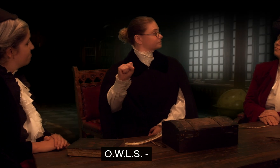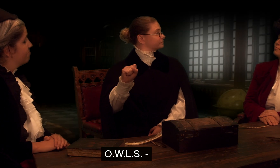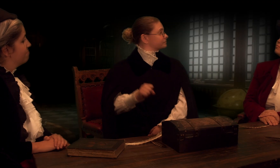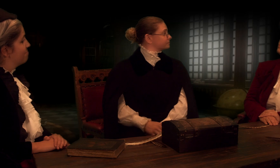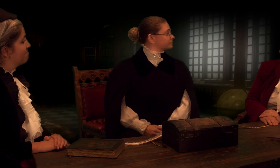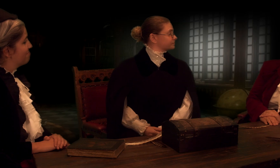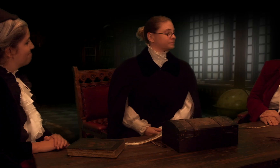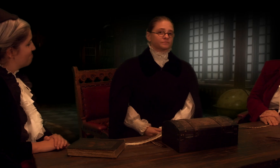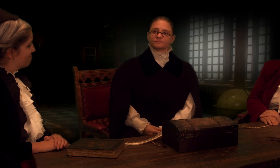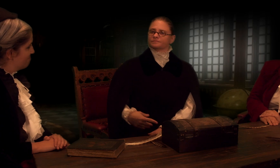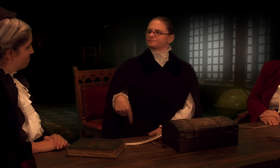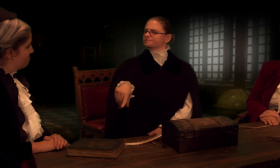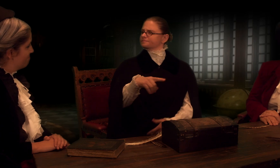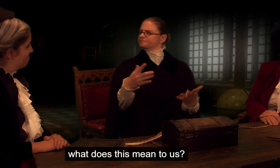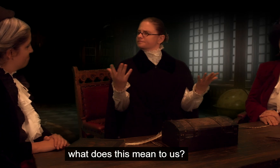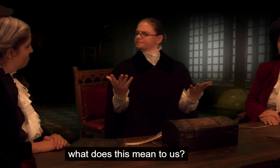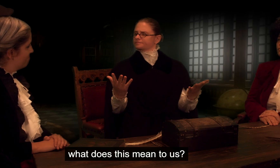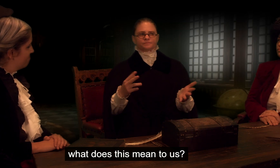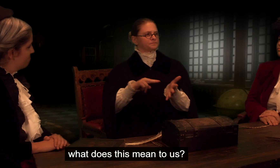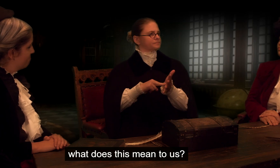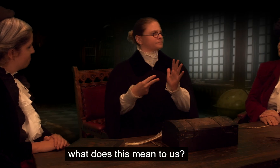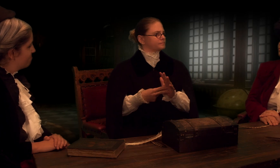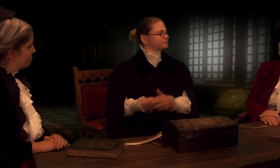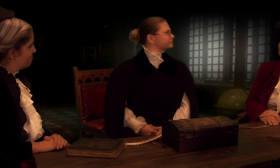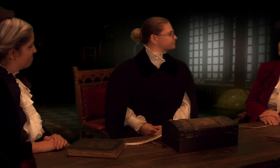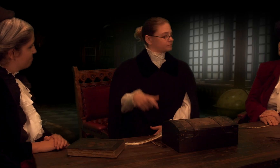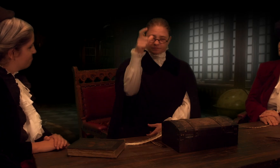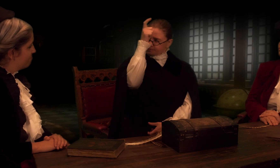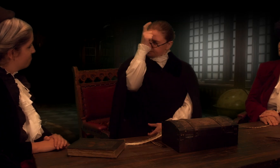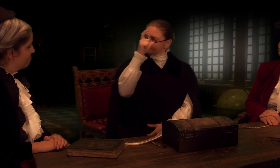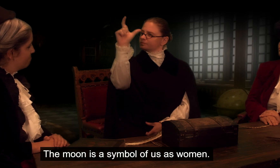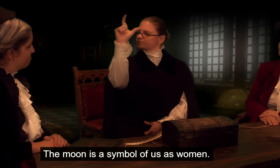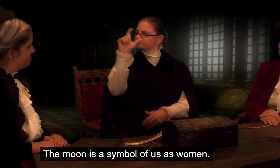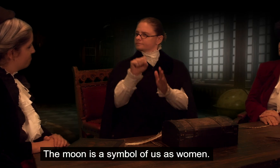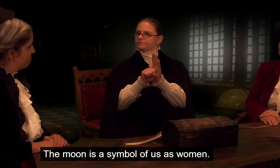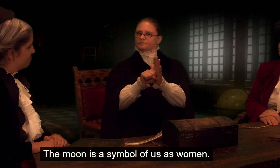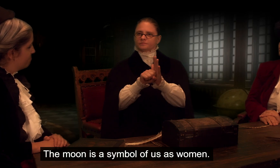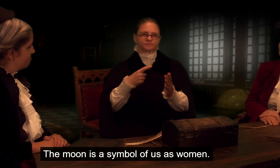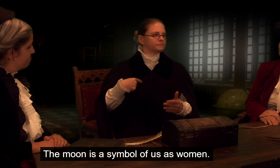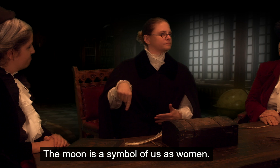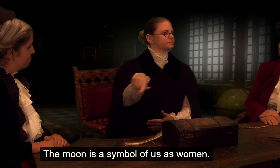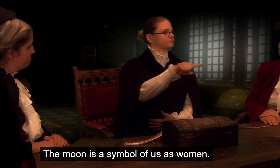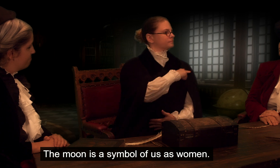O.W.L.S. What does this mean to us? The moon is a symbol of us as